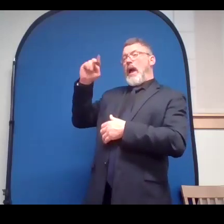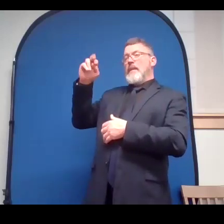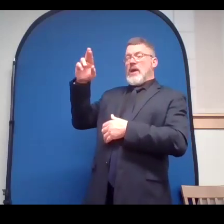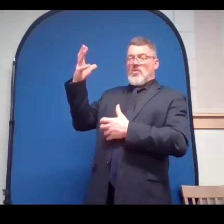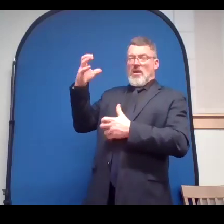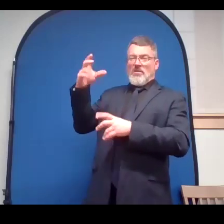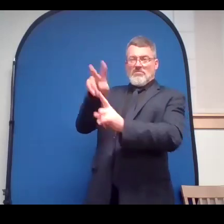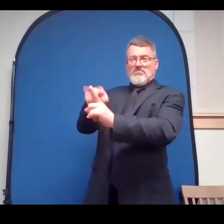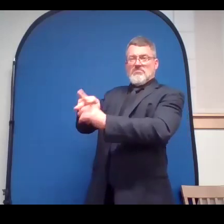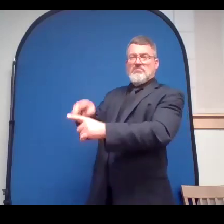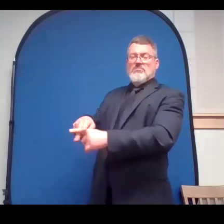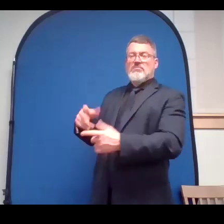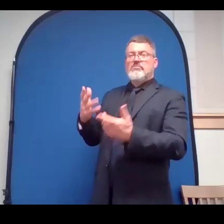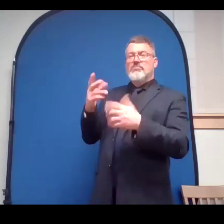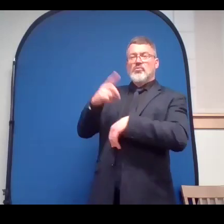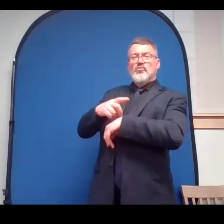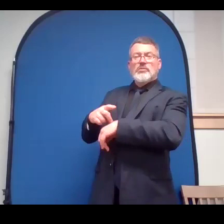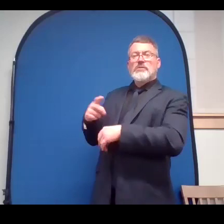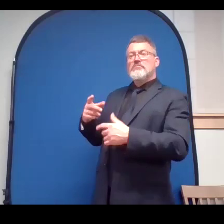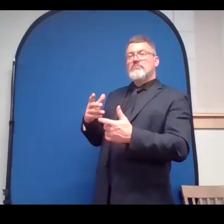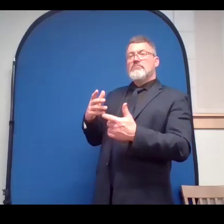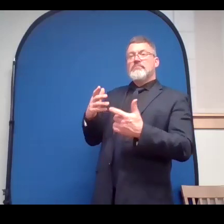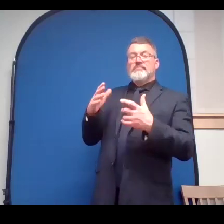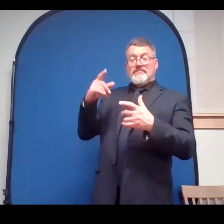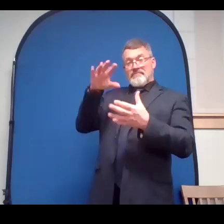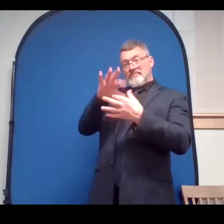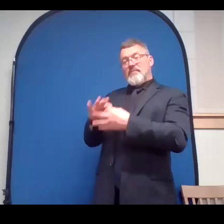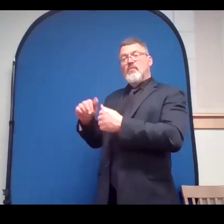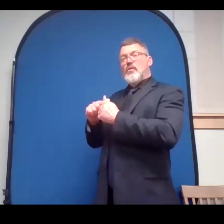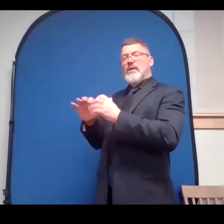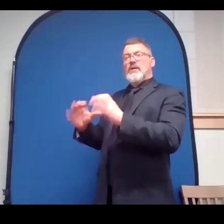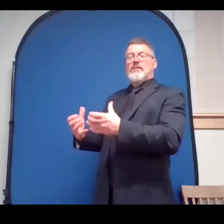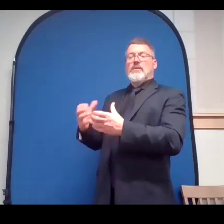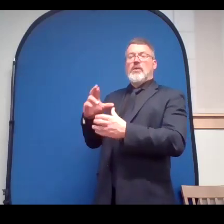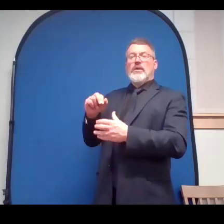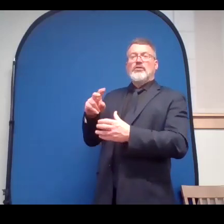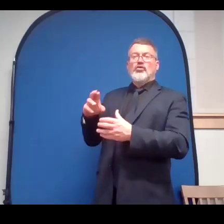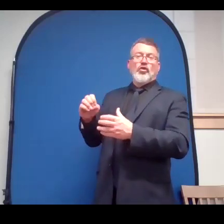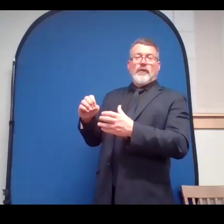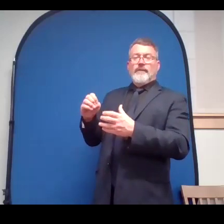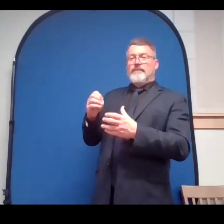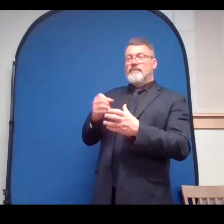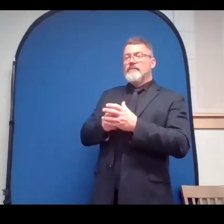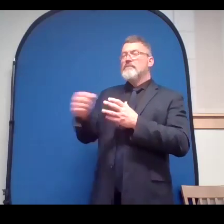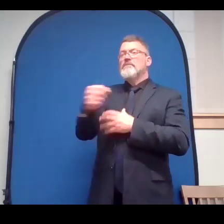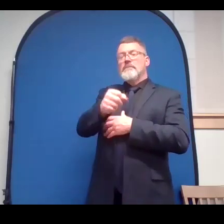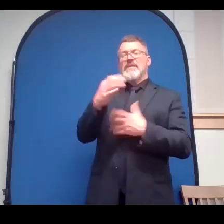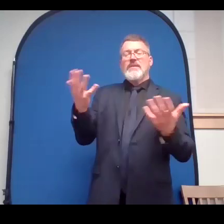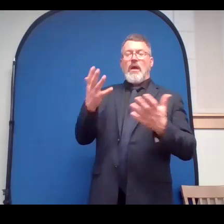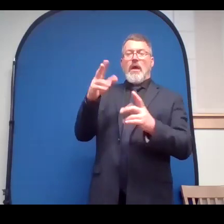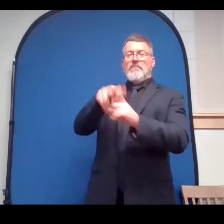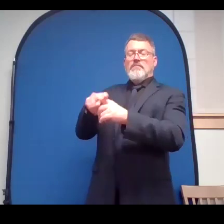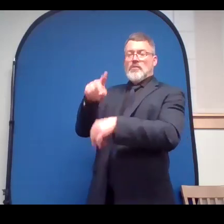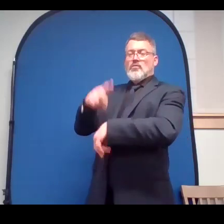you know, reservist, he kind of filled in any of those duties that needed to be there after informing